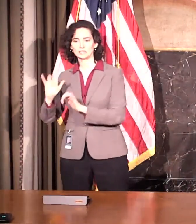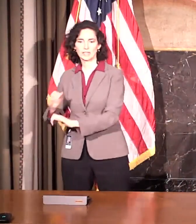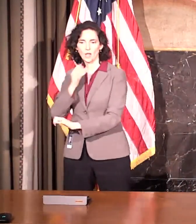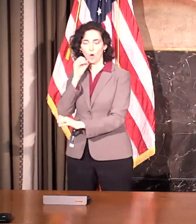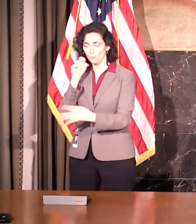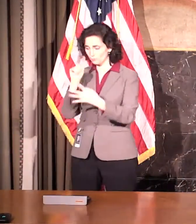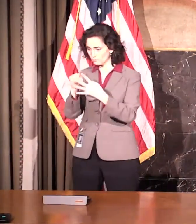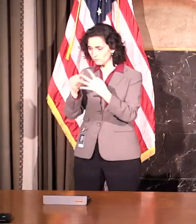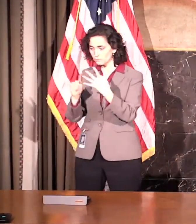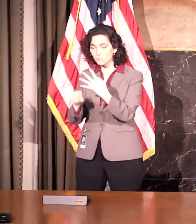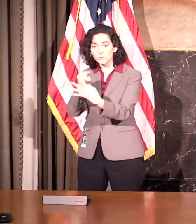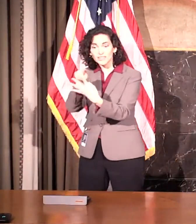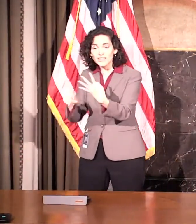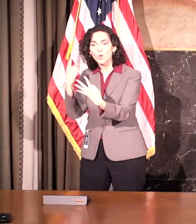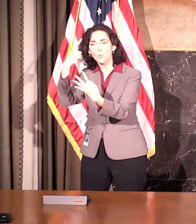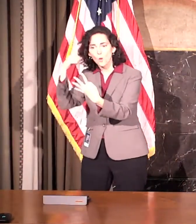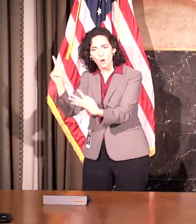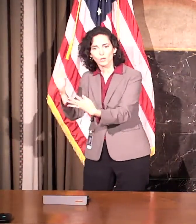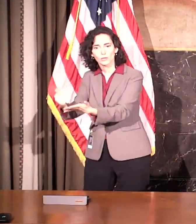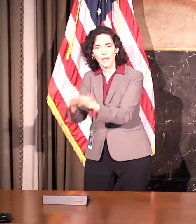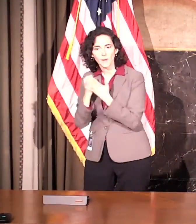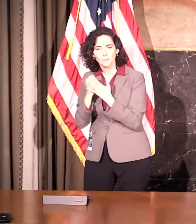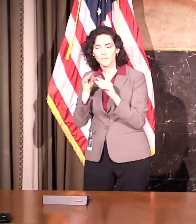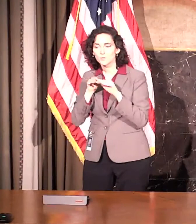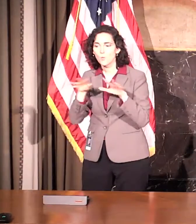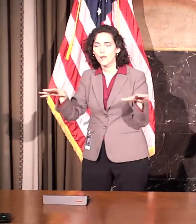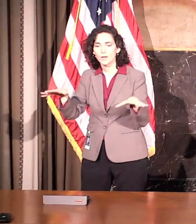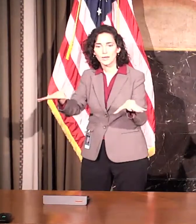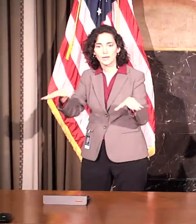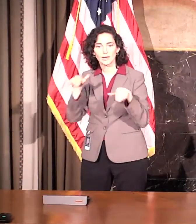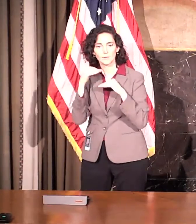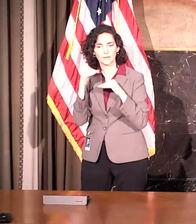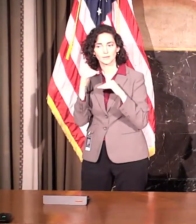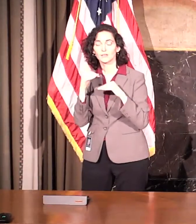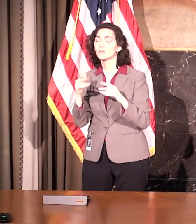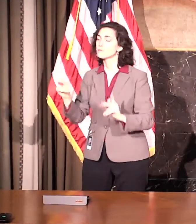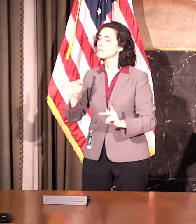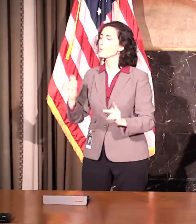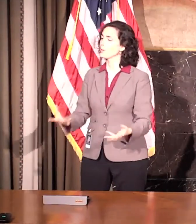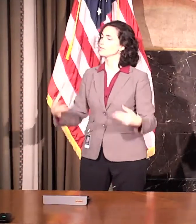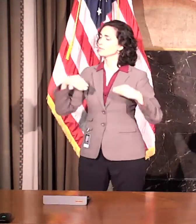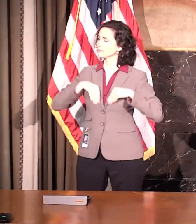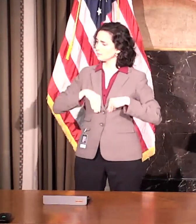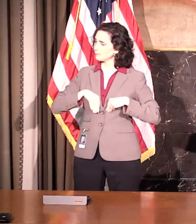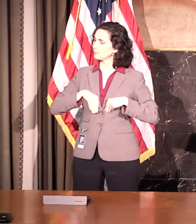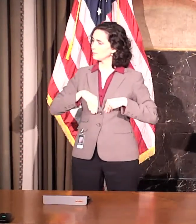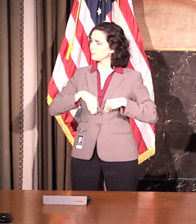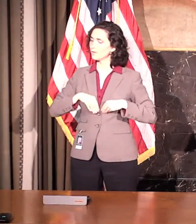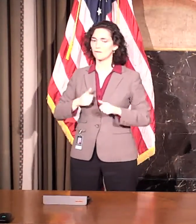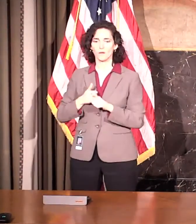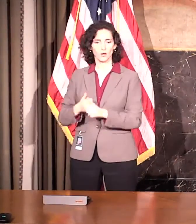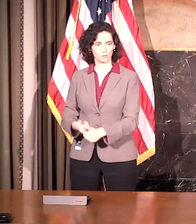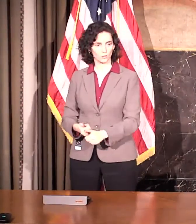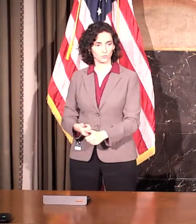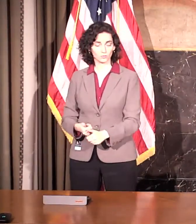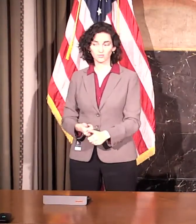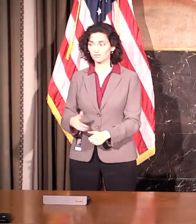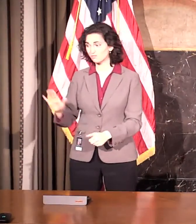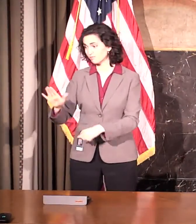work. We need people to do those things, to embrace those things, and quite frankly, we need people to do